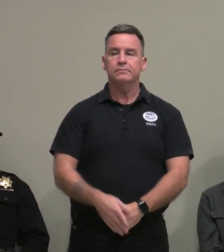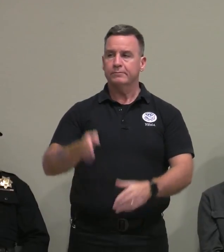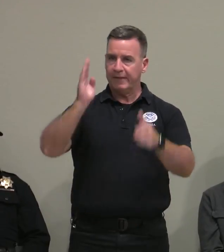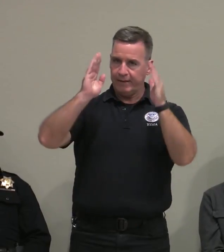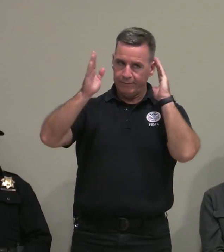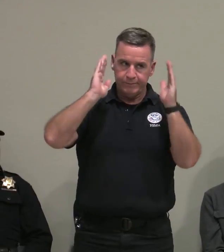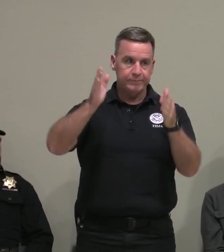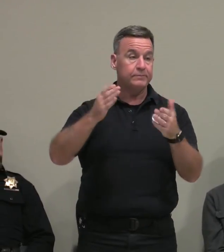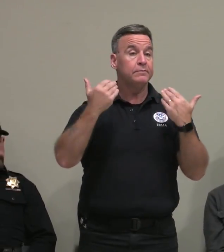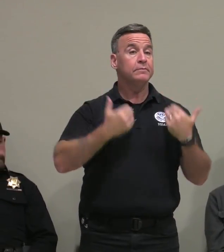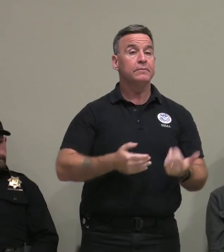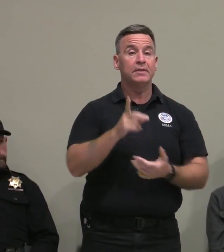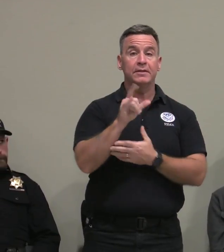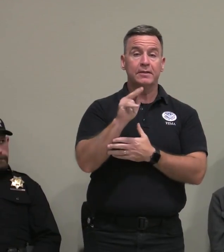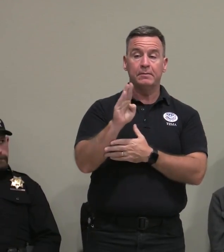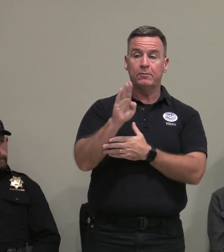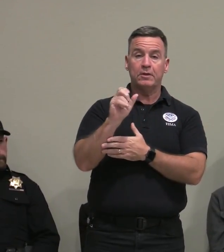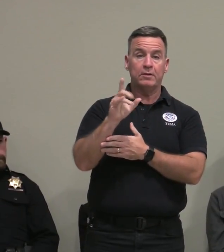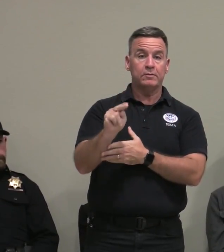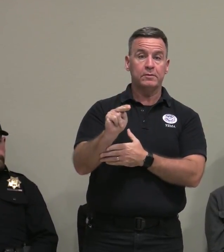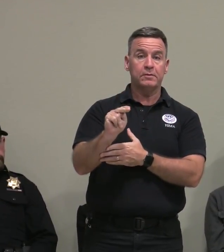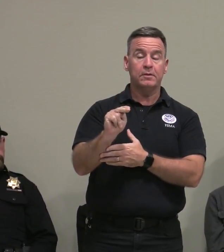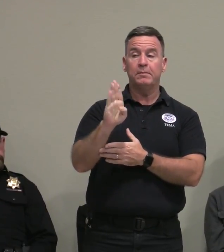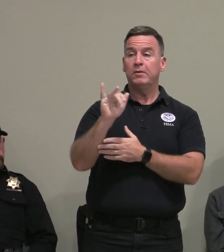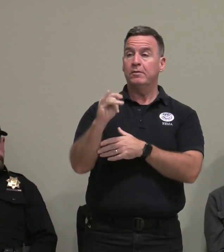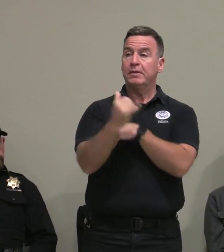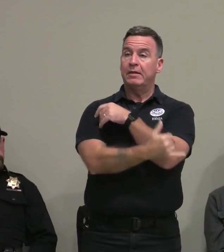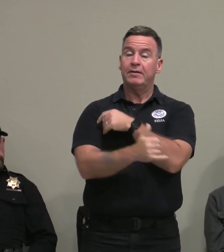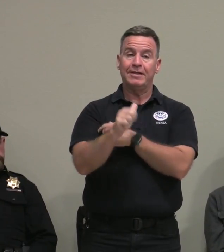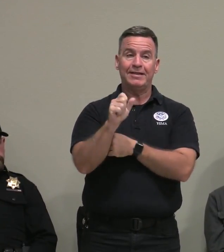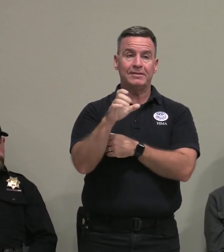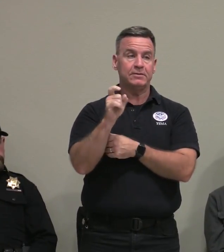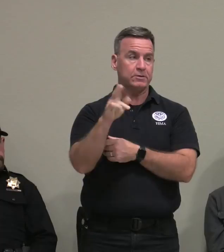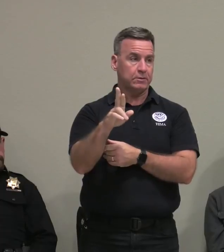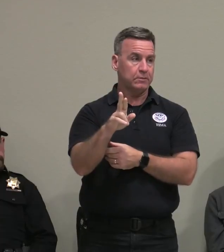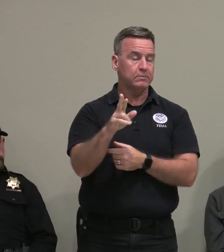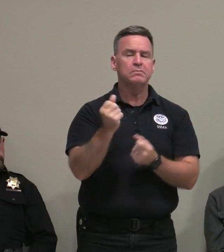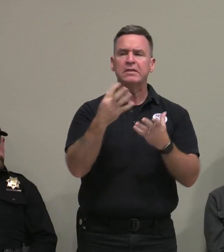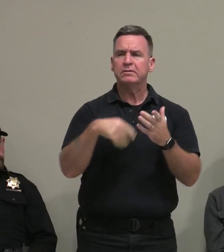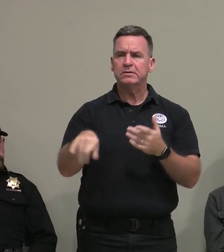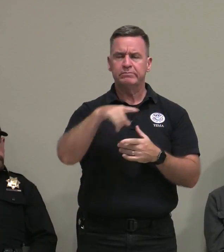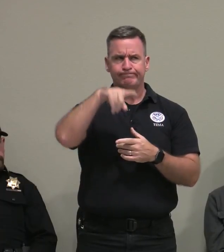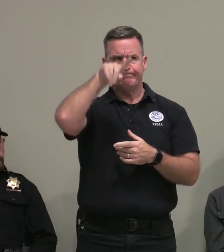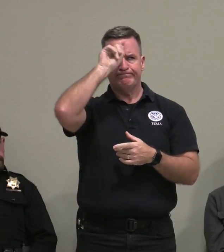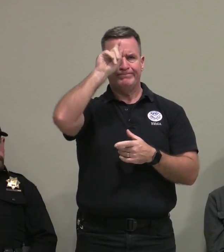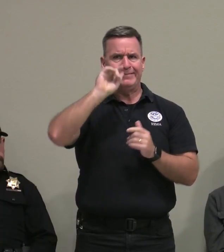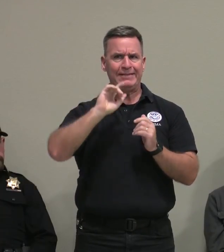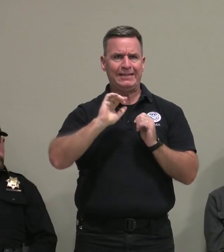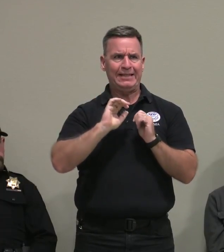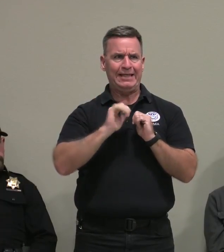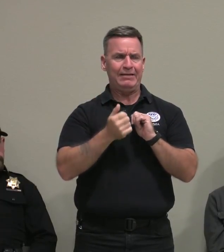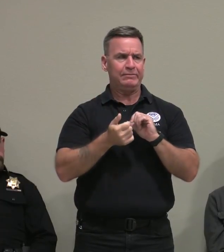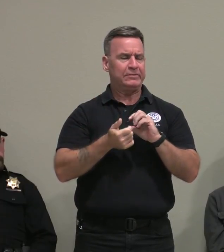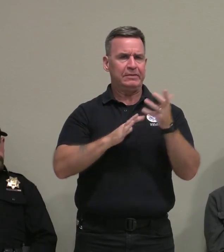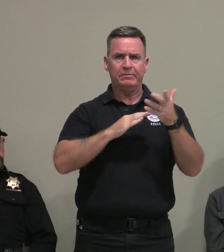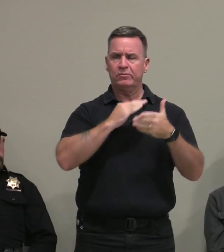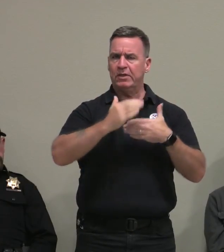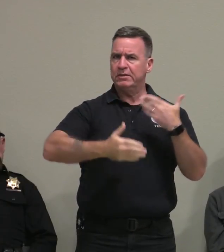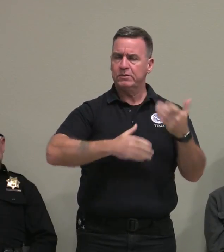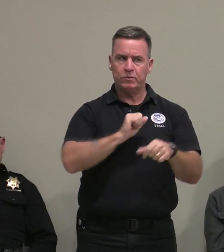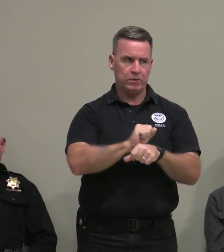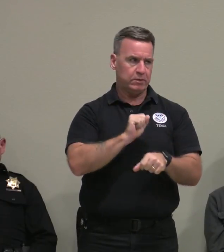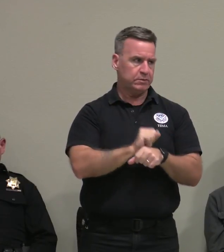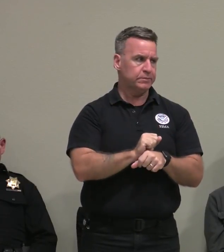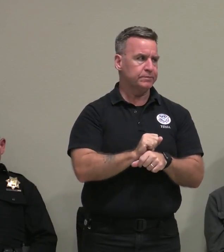Good evening. My name is Diane Brown. I'm the Butte County Assessor. A lot of you still have questions about how the calamity process works.